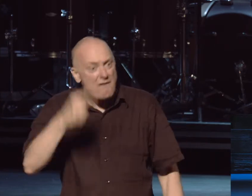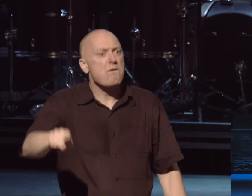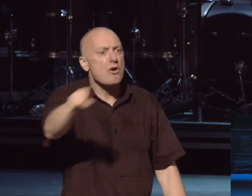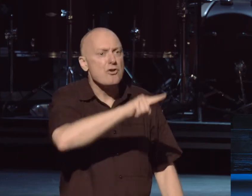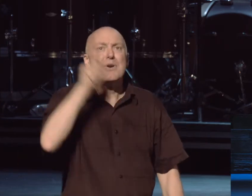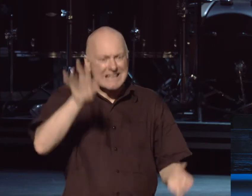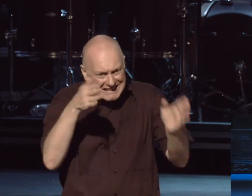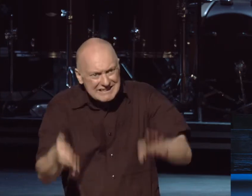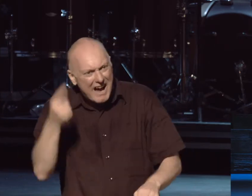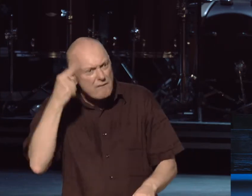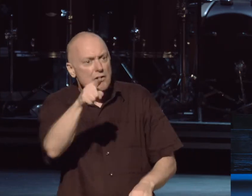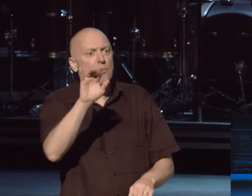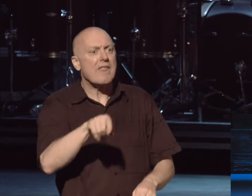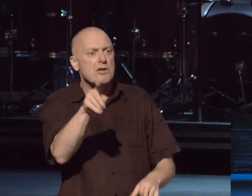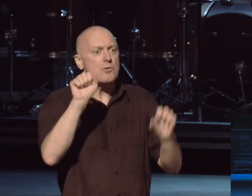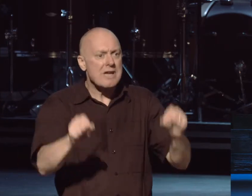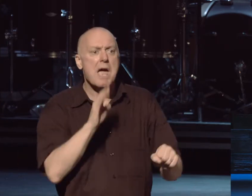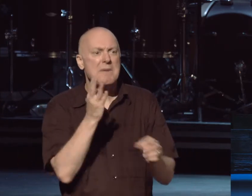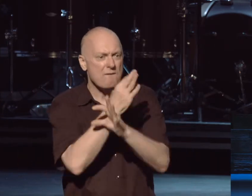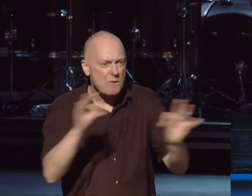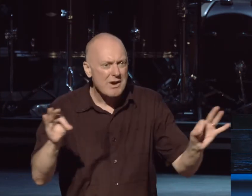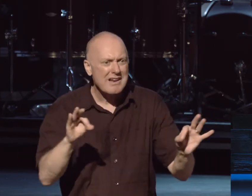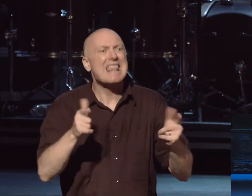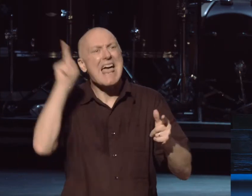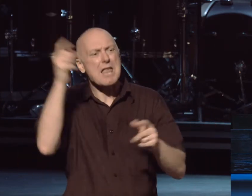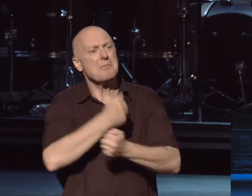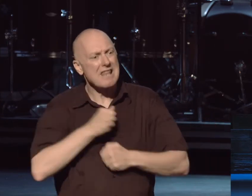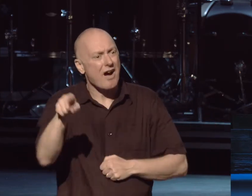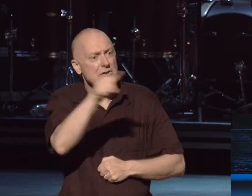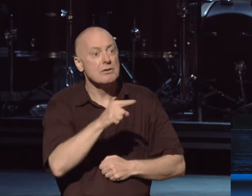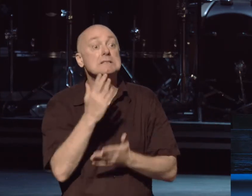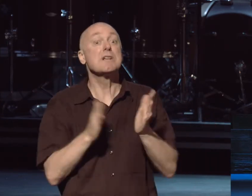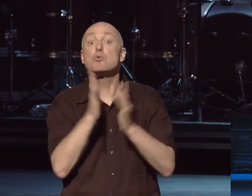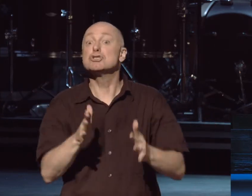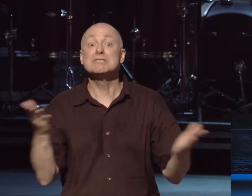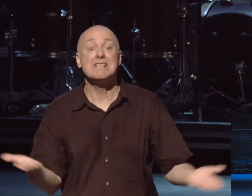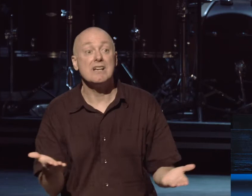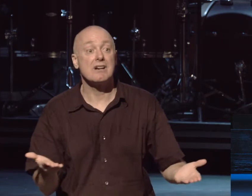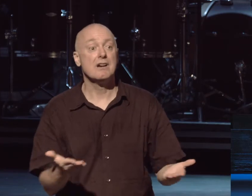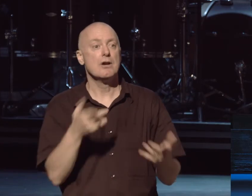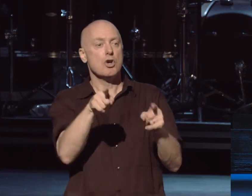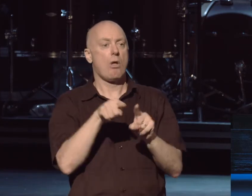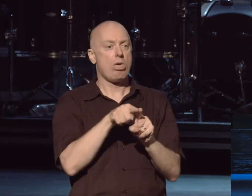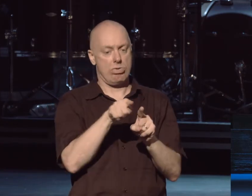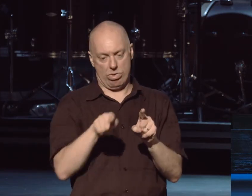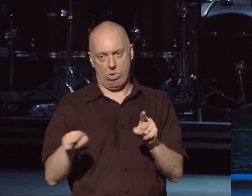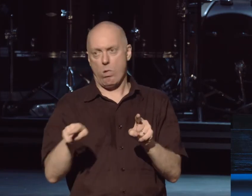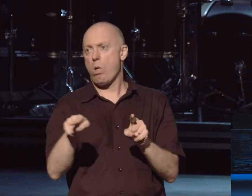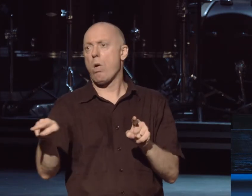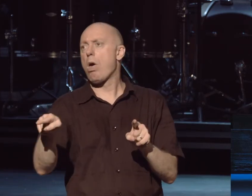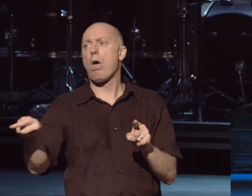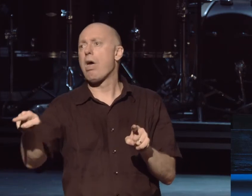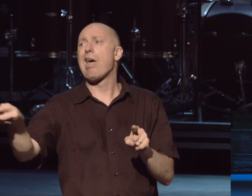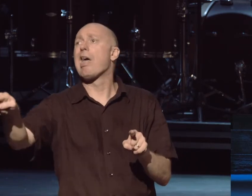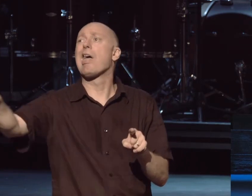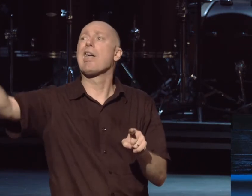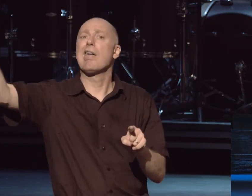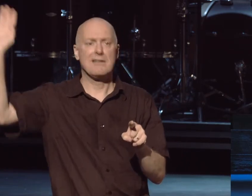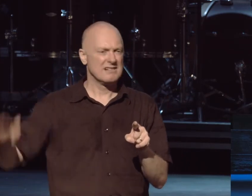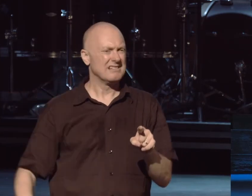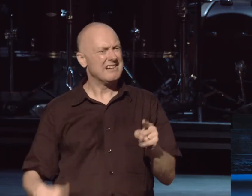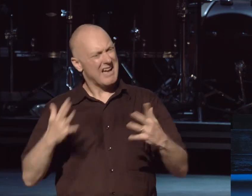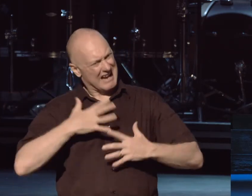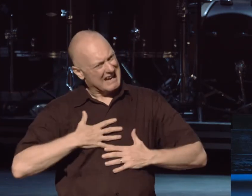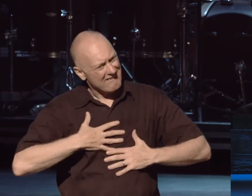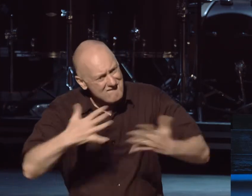free. Let him love you. There are Christians here today that you've been straying from God and quenching the Holy Spirit in your life. Confess your sins to God.